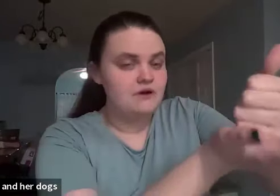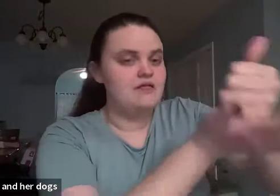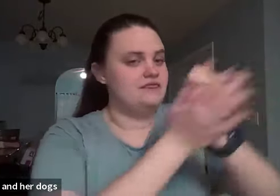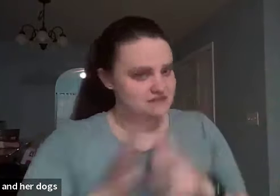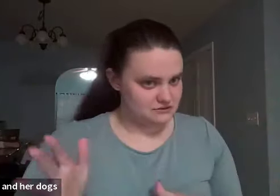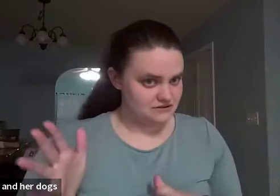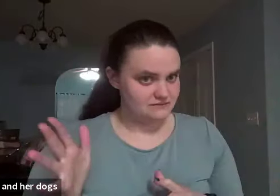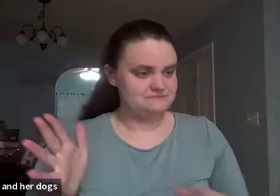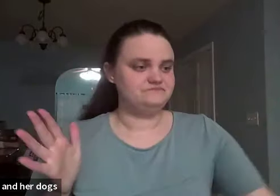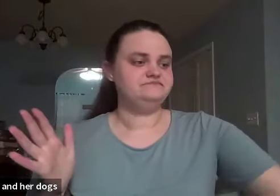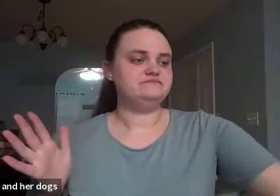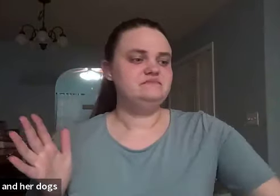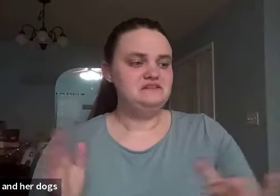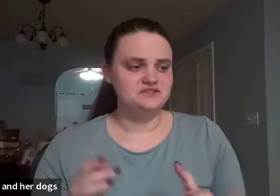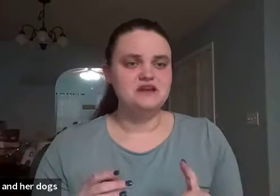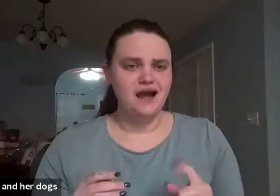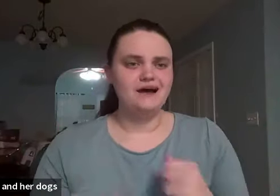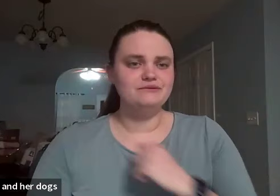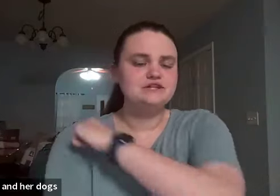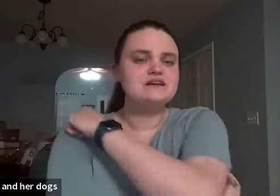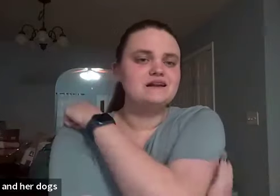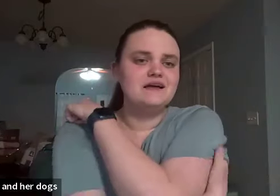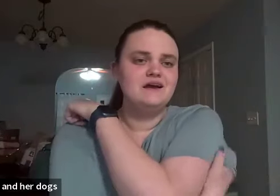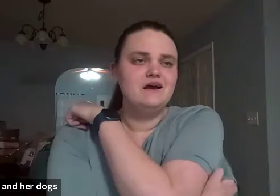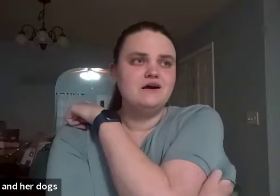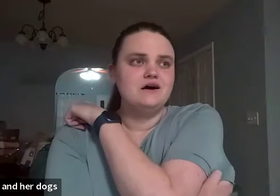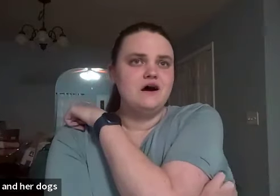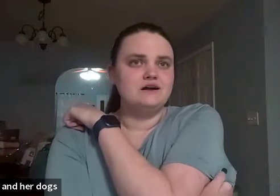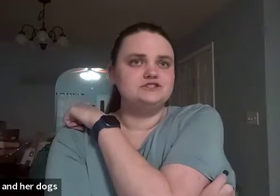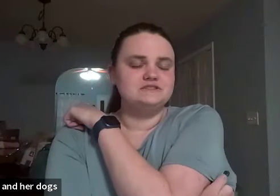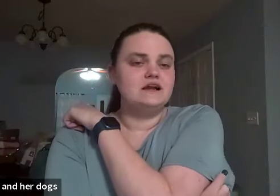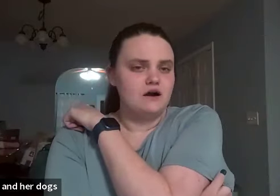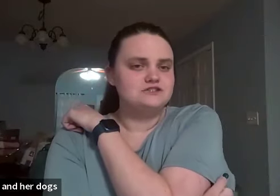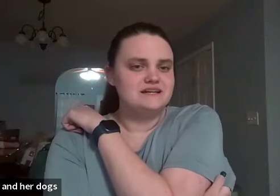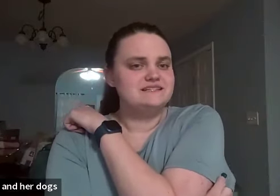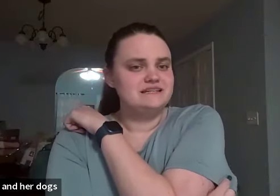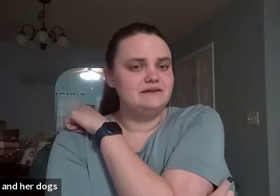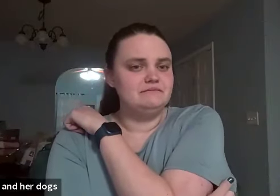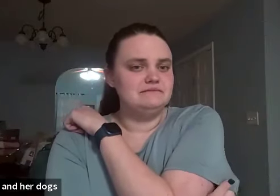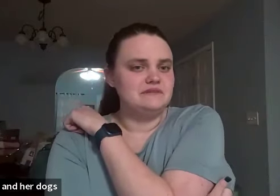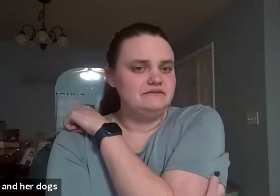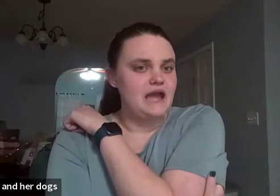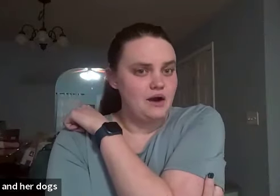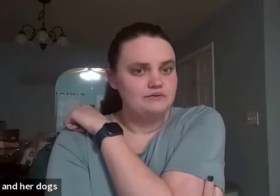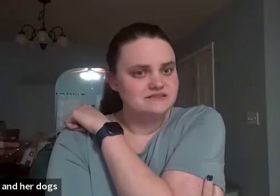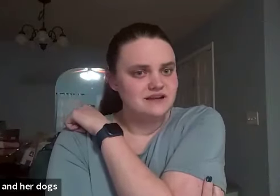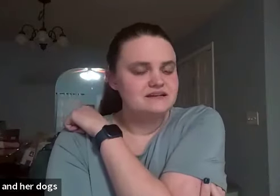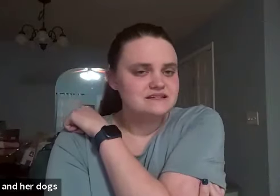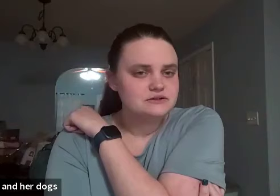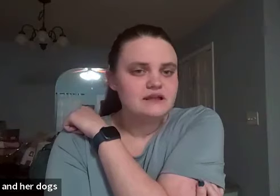you, that sort of thing. So yeah, I would use kind of like ostracize and leaving out kind of deal,